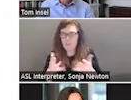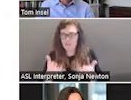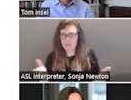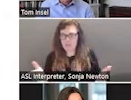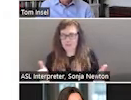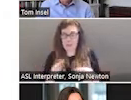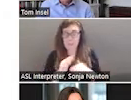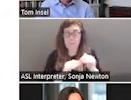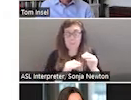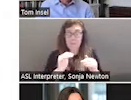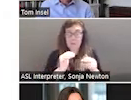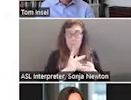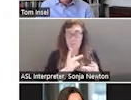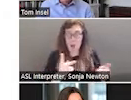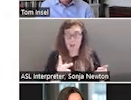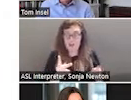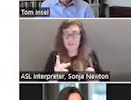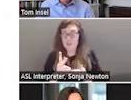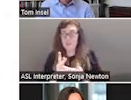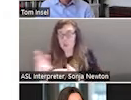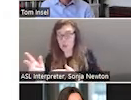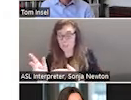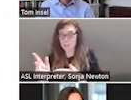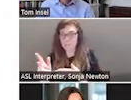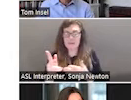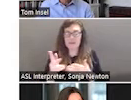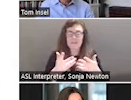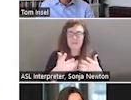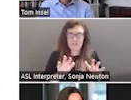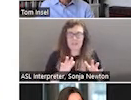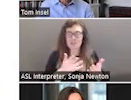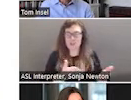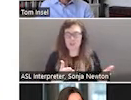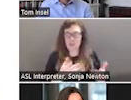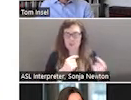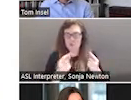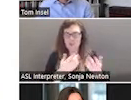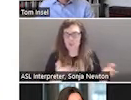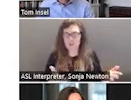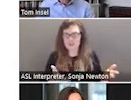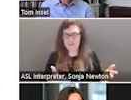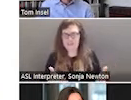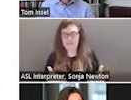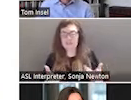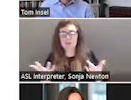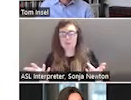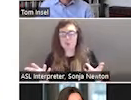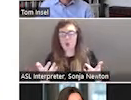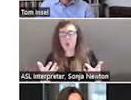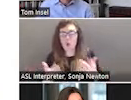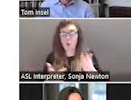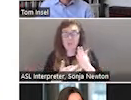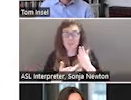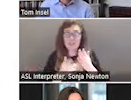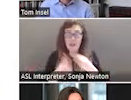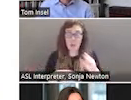how to ship, how to get outcomes. And I think, if anything, if there's one thing I could do from the tech world, it would be